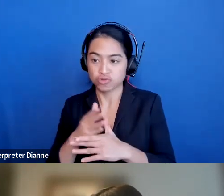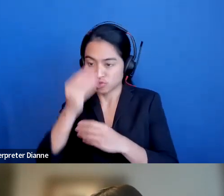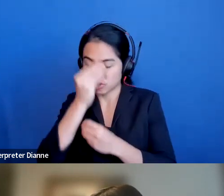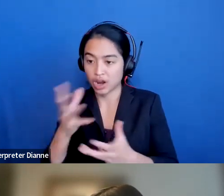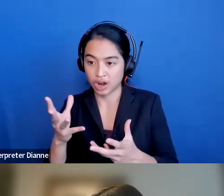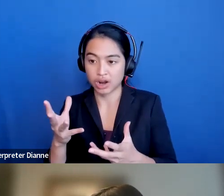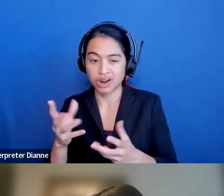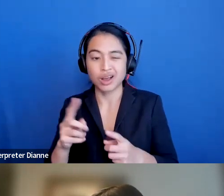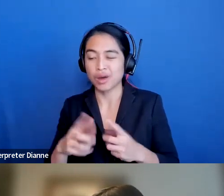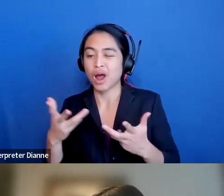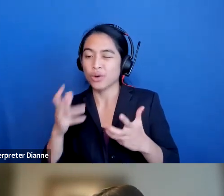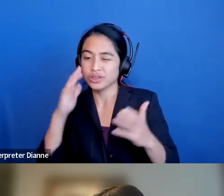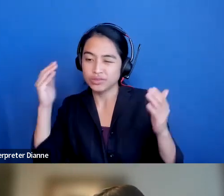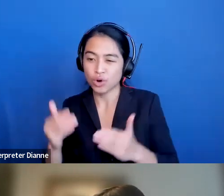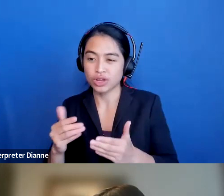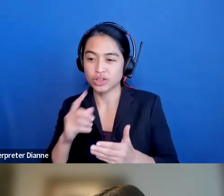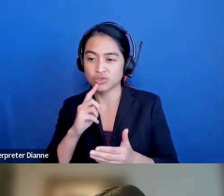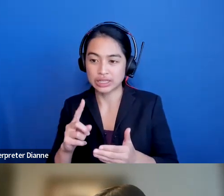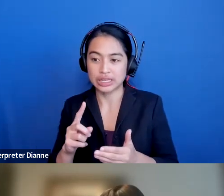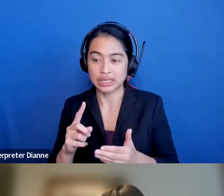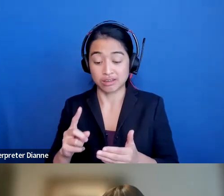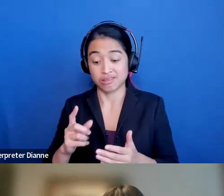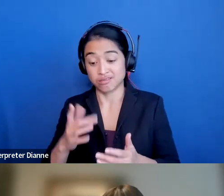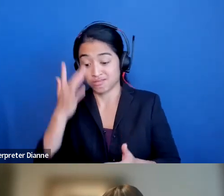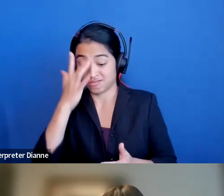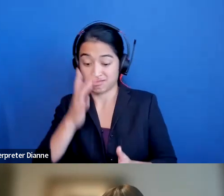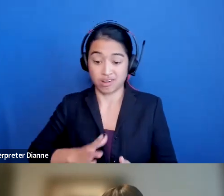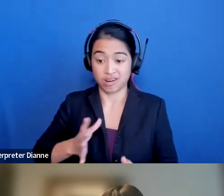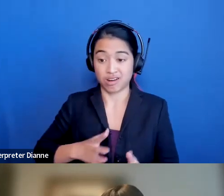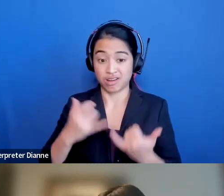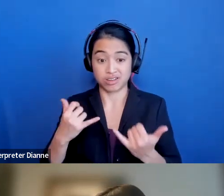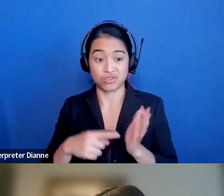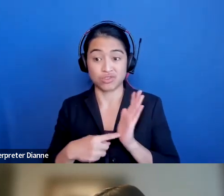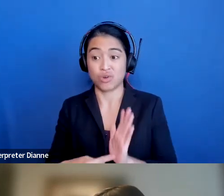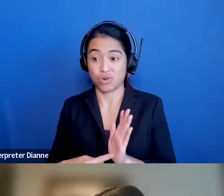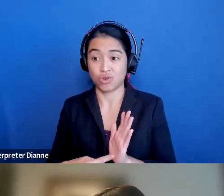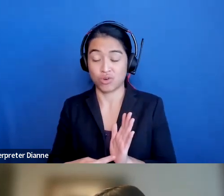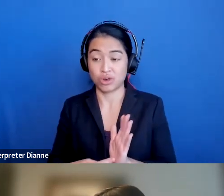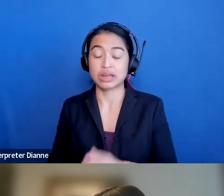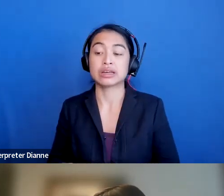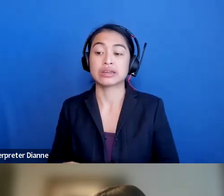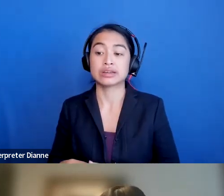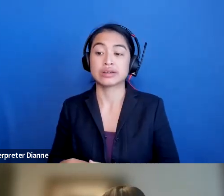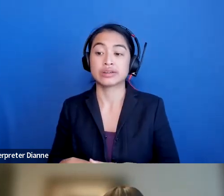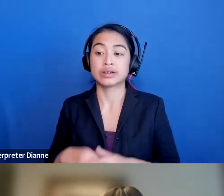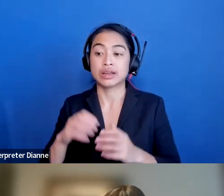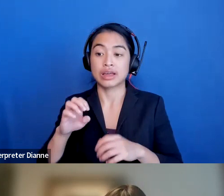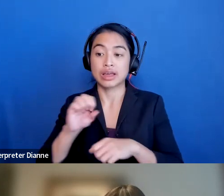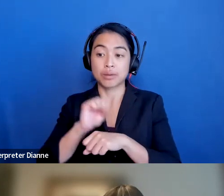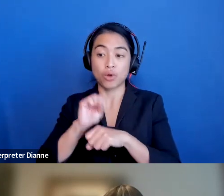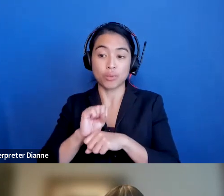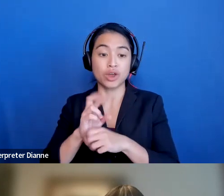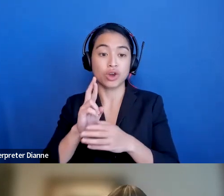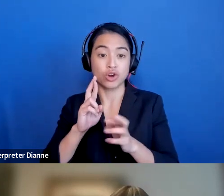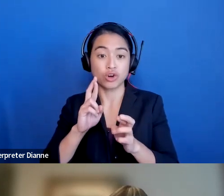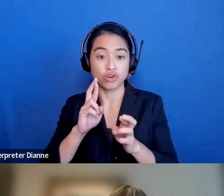the ones that I really want to focus on are some of the nifty ones that we produced that actually the SMEs here today have produced, which is that employment program readiness